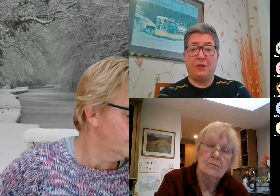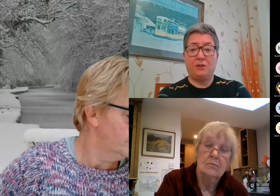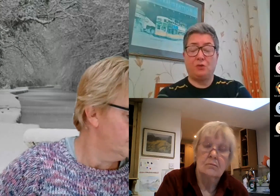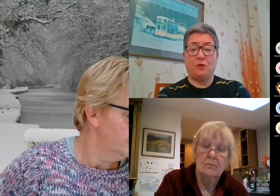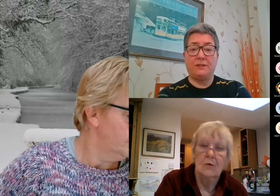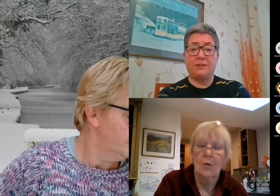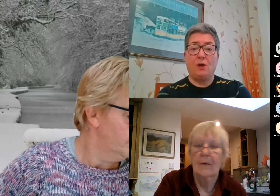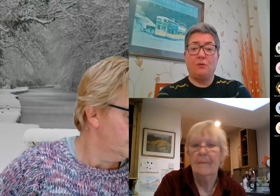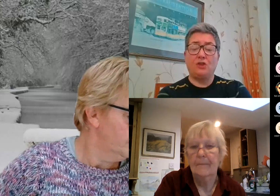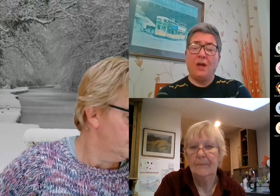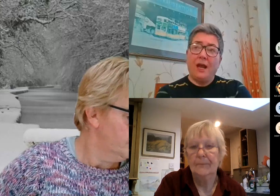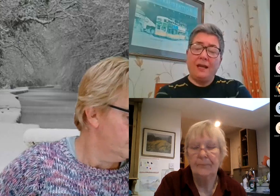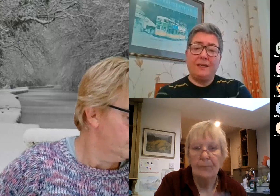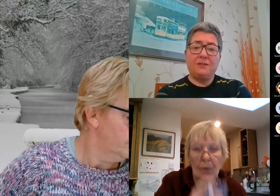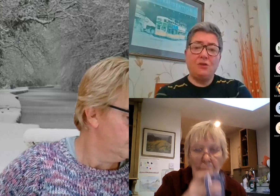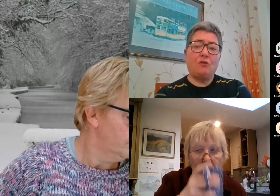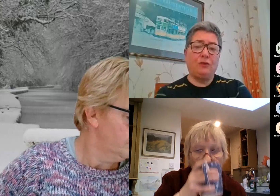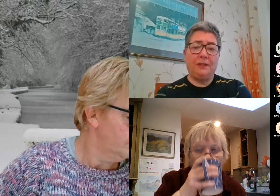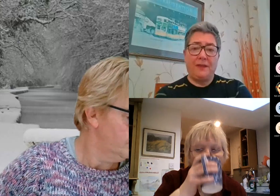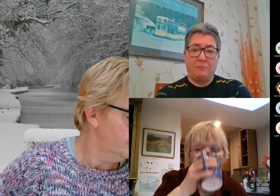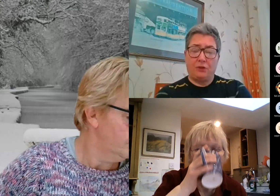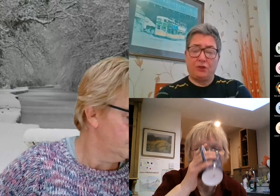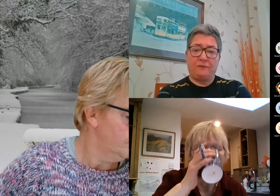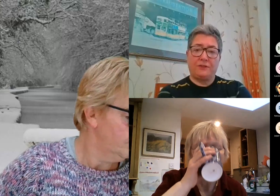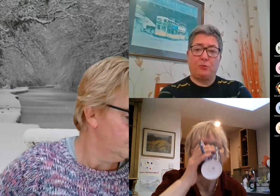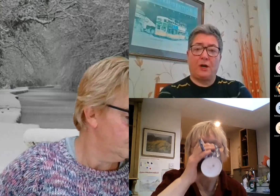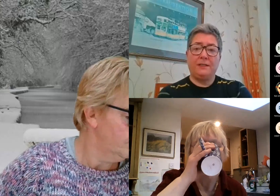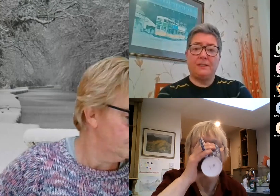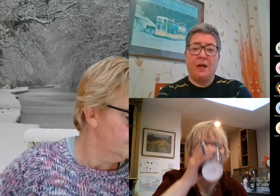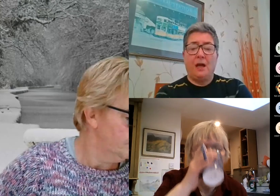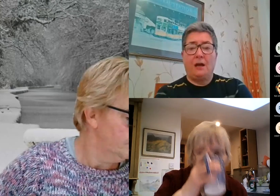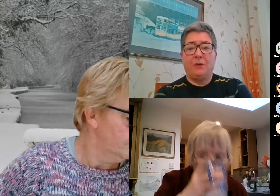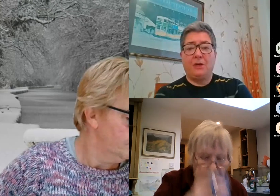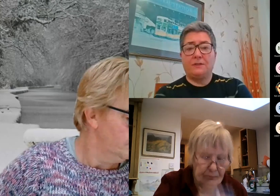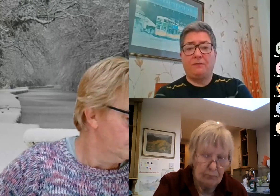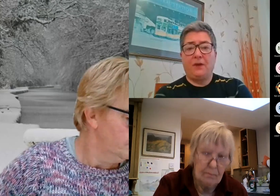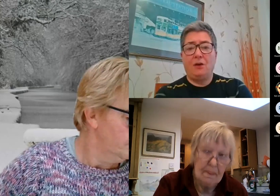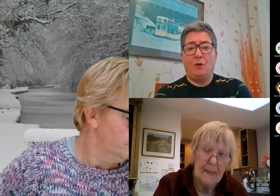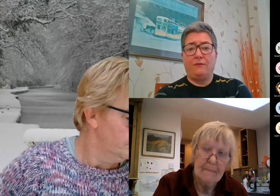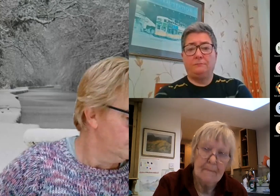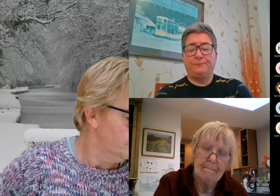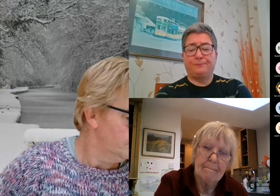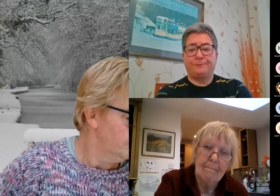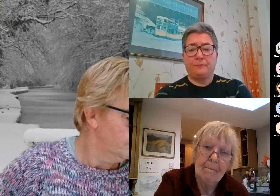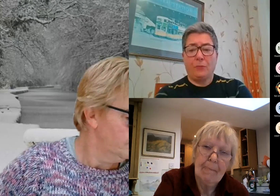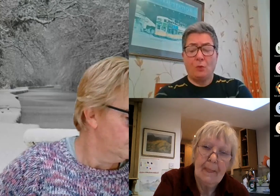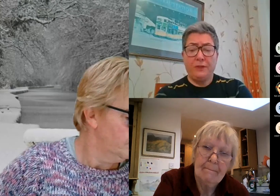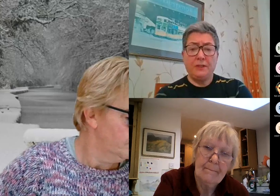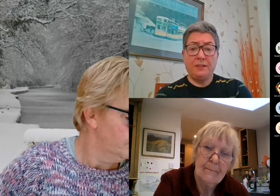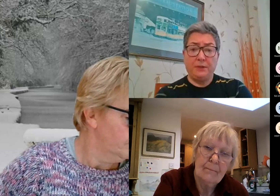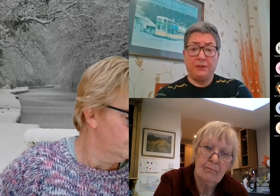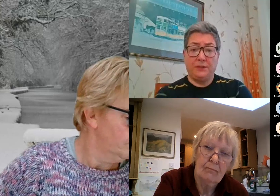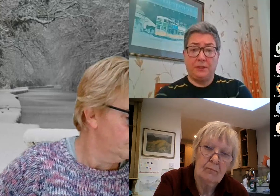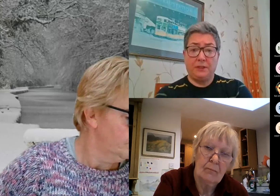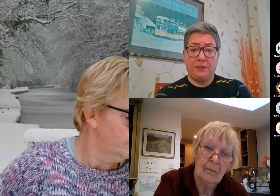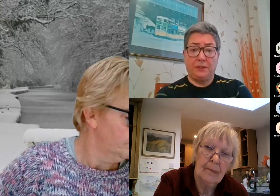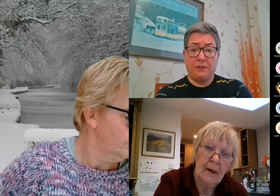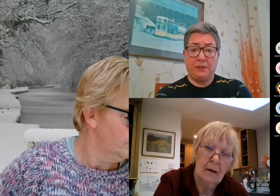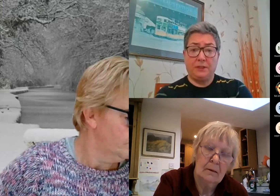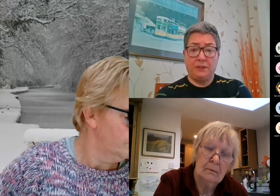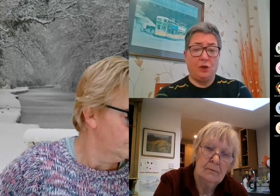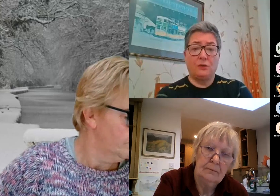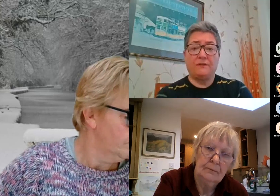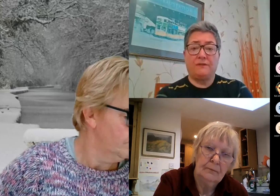of all the discrimination ones, which it's not really that much of a surprise, because very often with